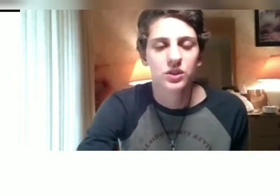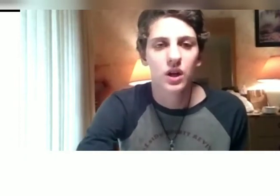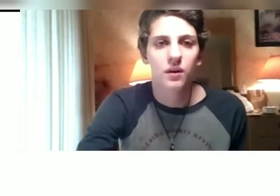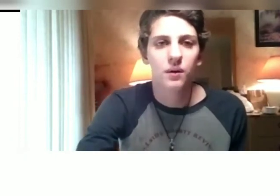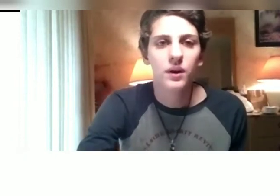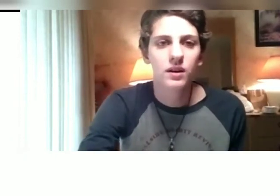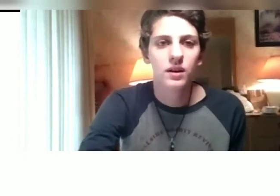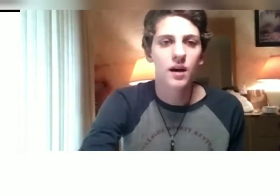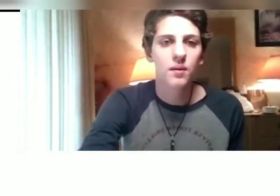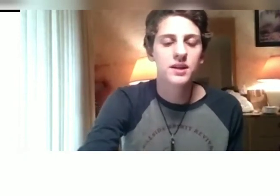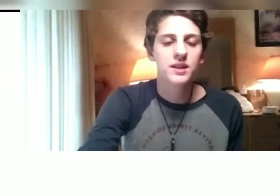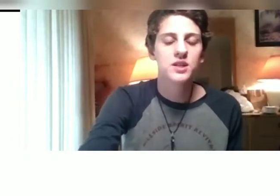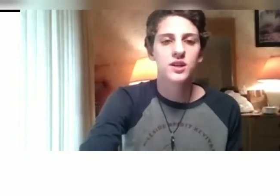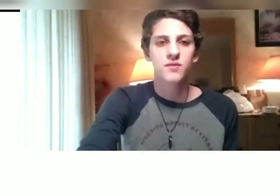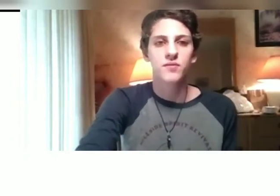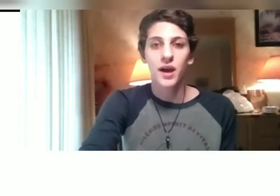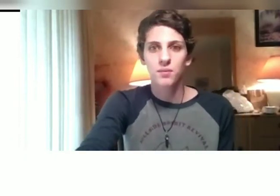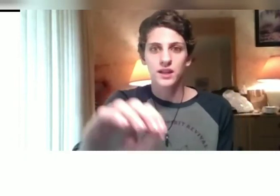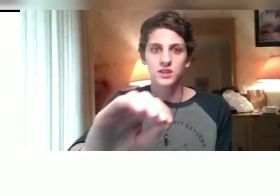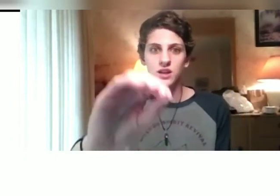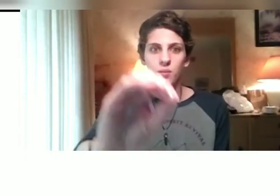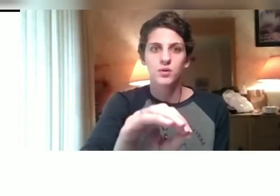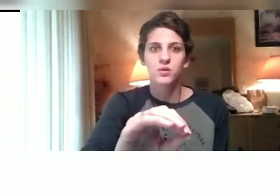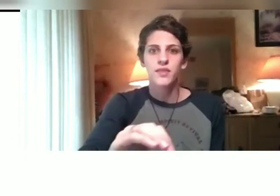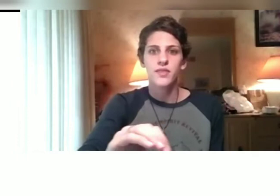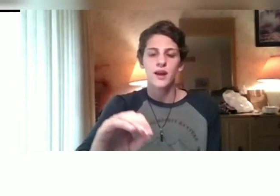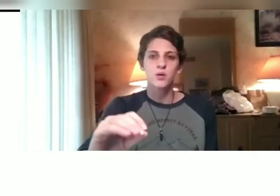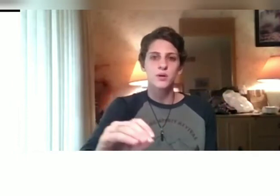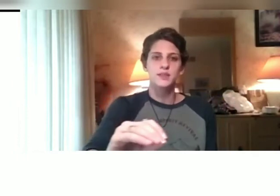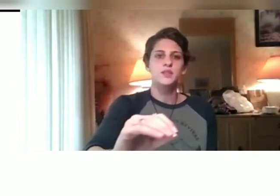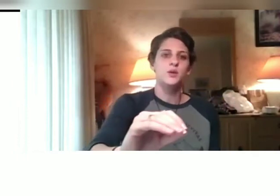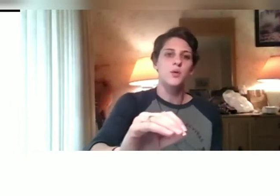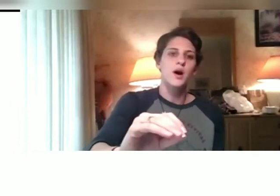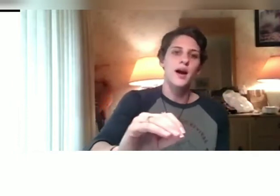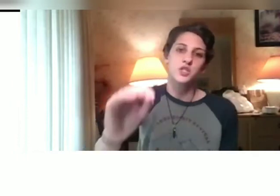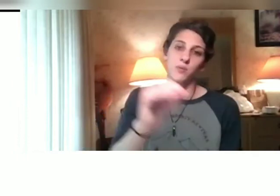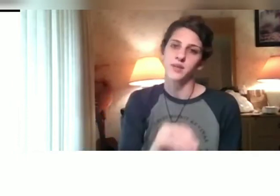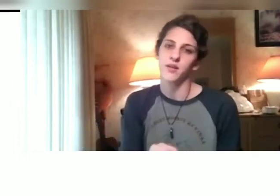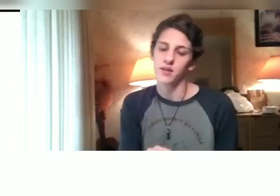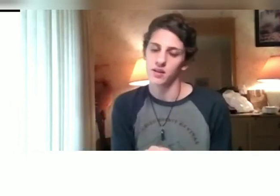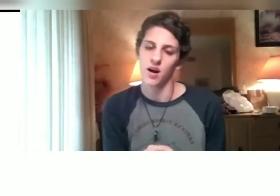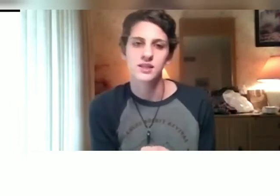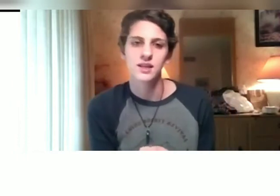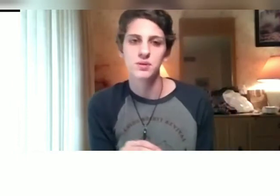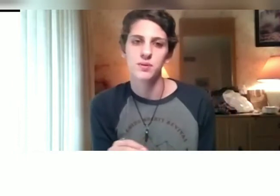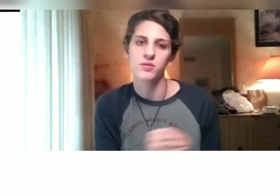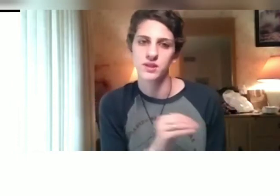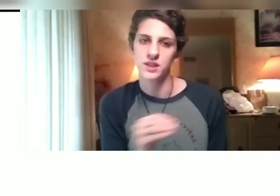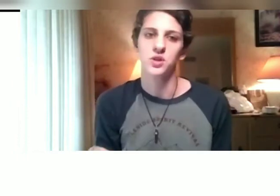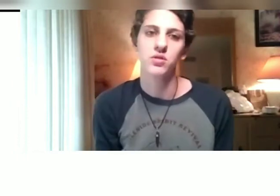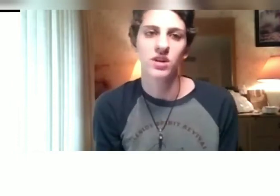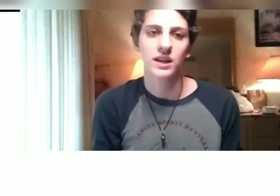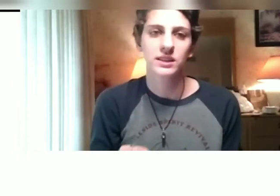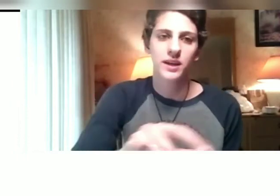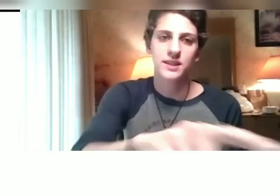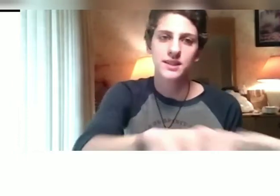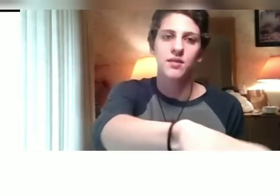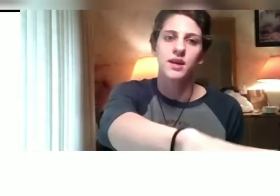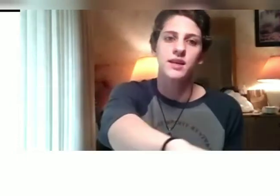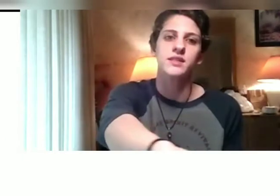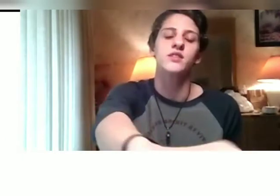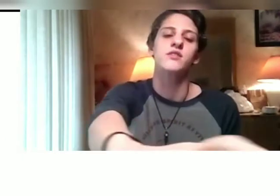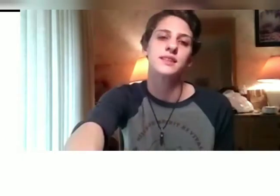So I'm going to teach you guys some vocab, like just a couple, and then I'm going to kind of jump down into the concepts before teaching you the rest when we get